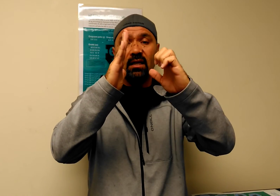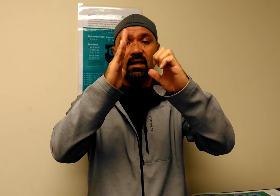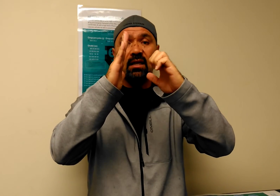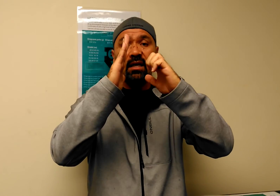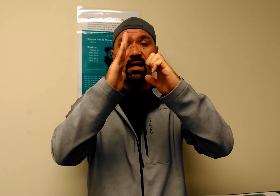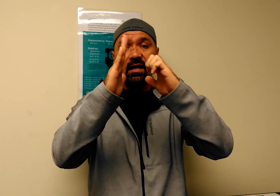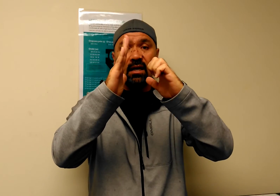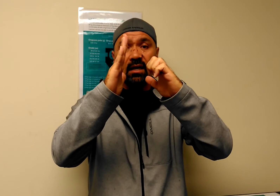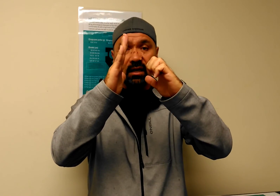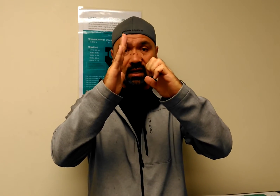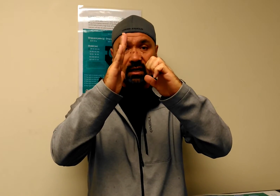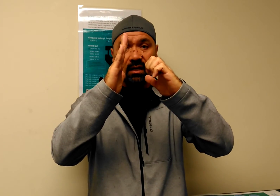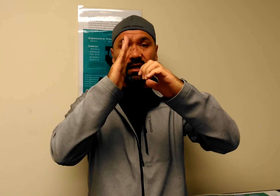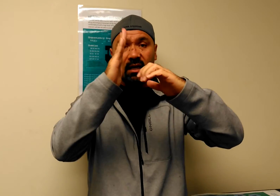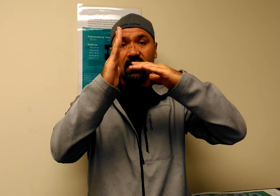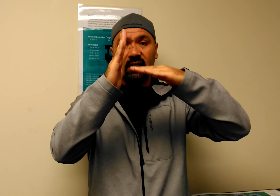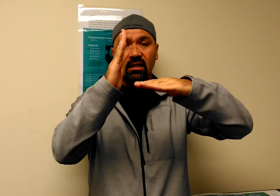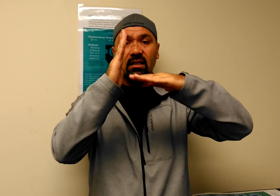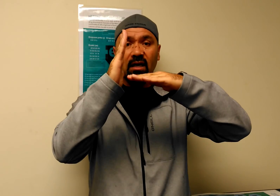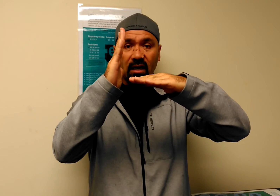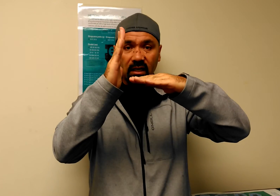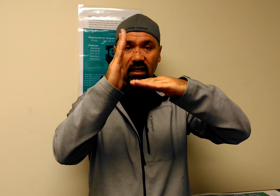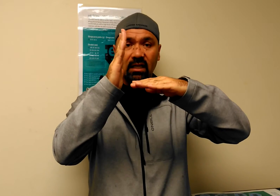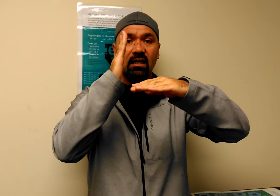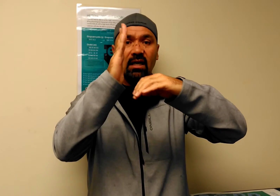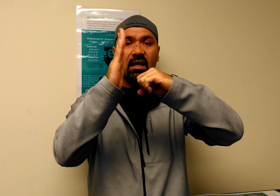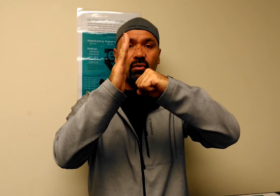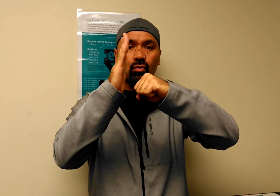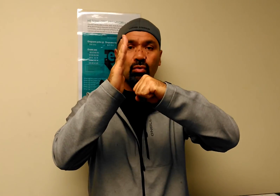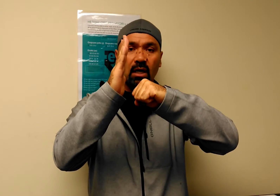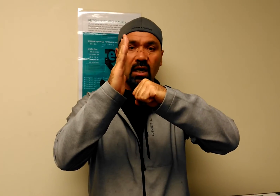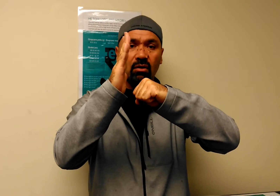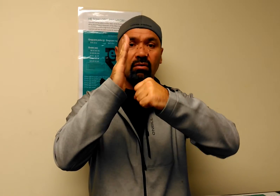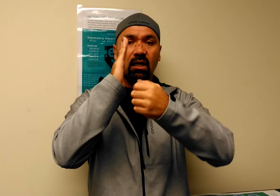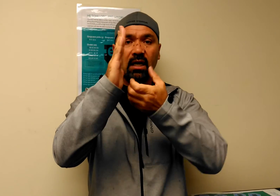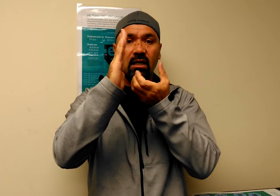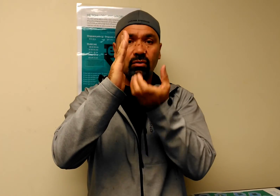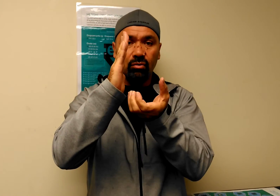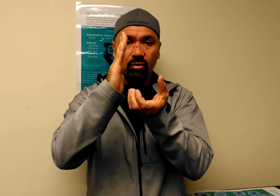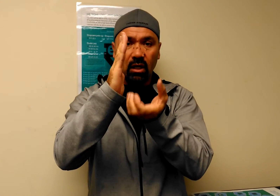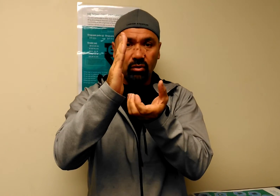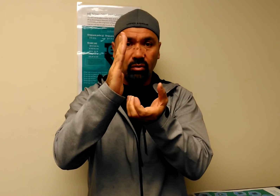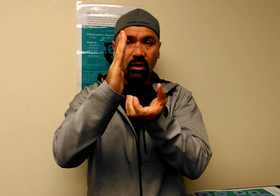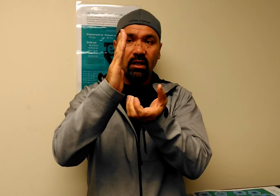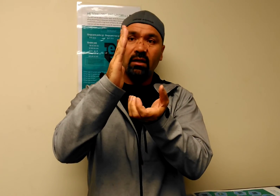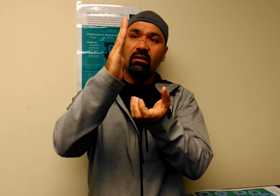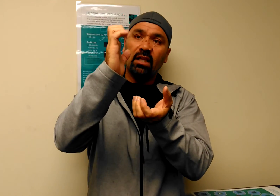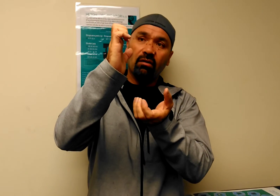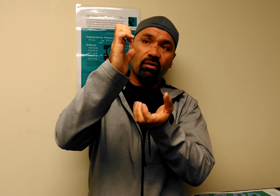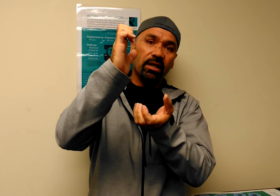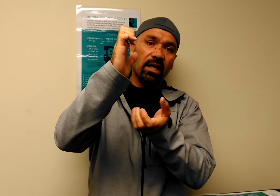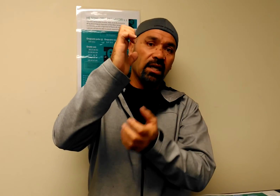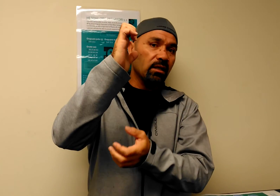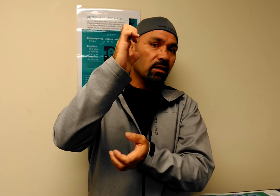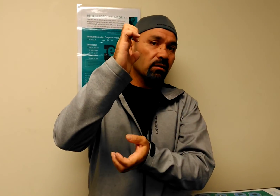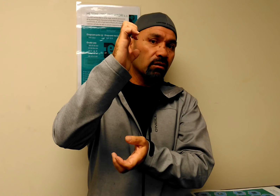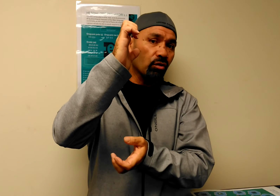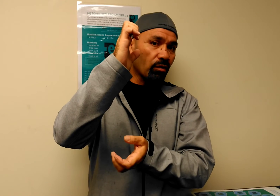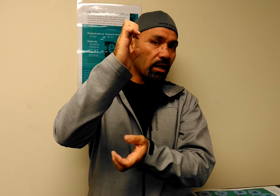e, I, a, o, ao, a, u, o. Now right hand, your right